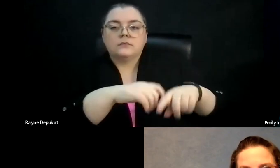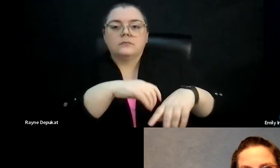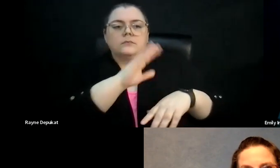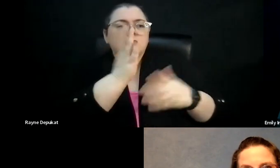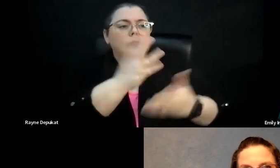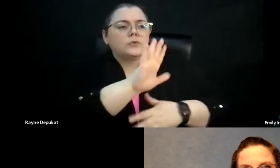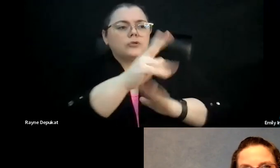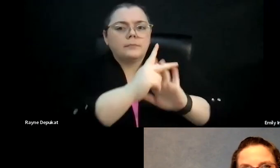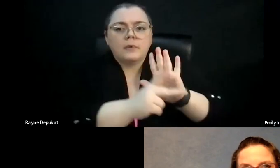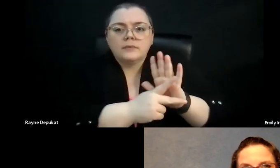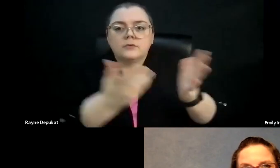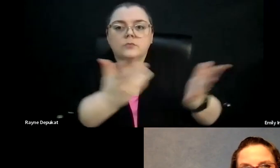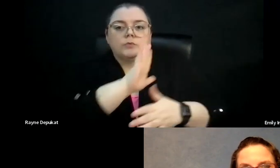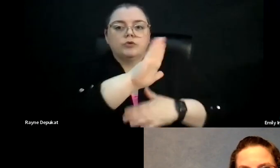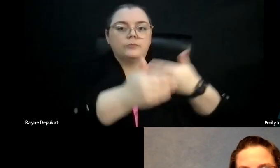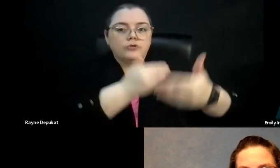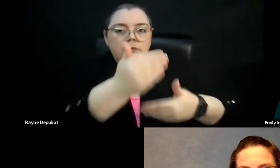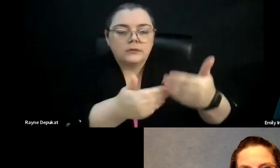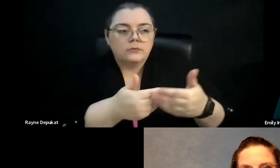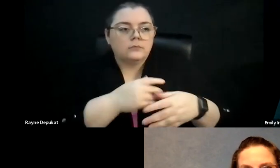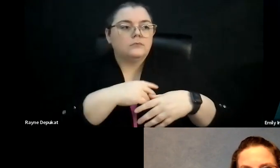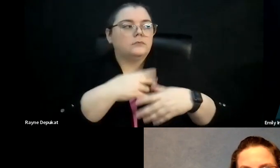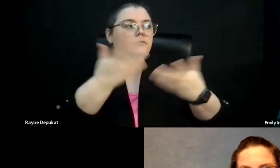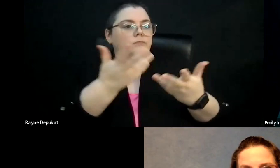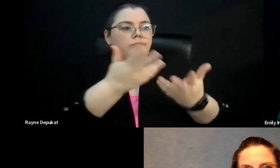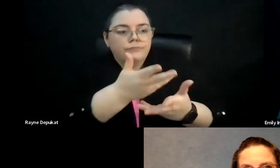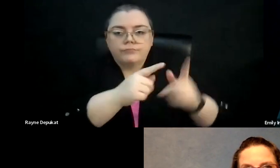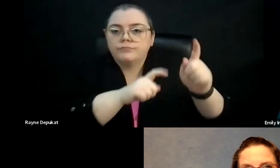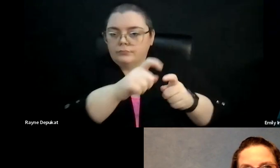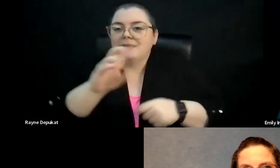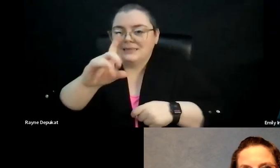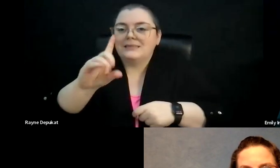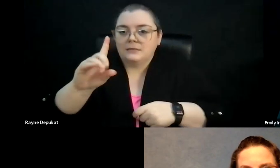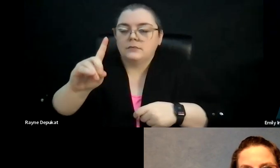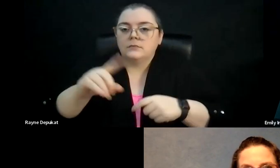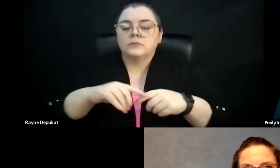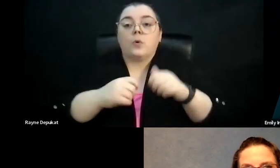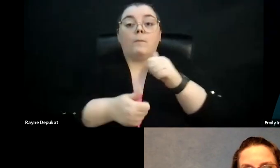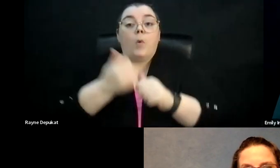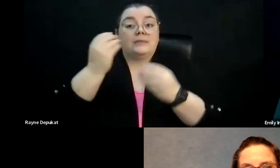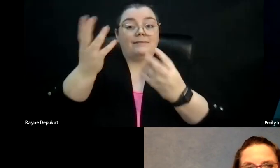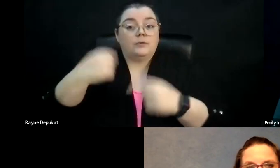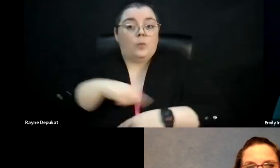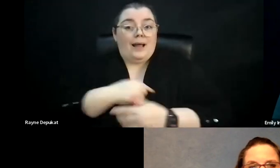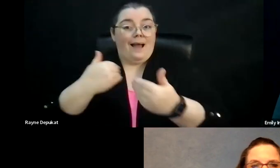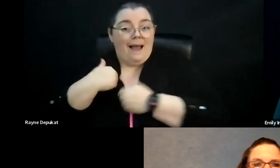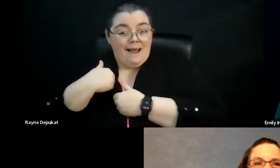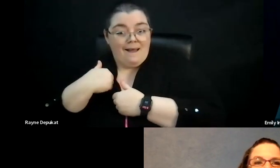ask questions. What's the policy for this? What's your procedure for this? We ask those questions. We have done that in the past. And most of